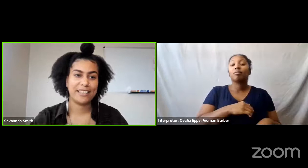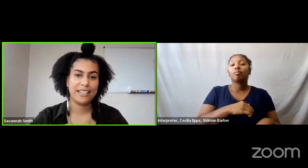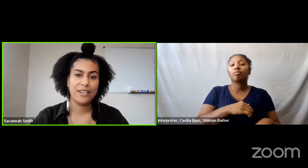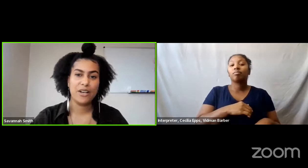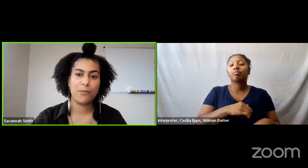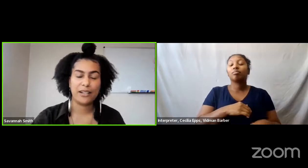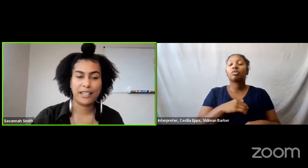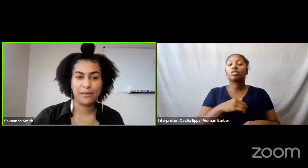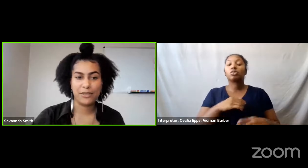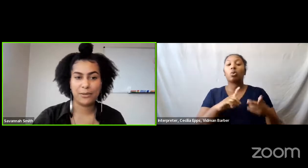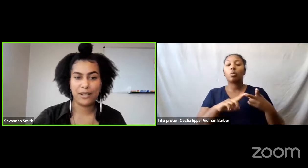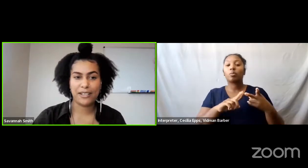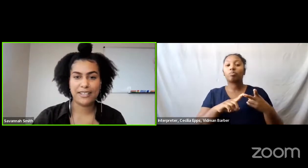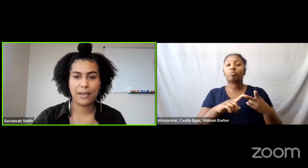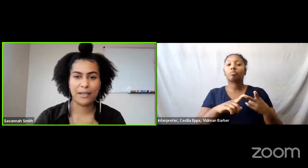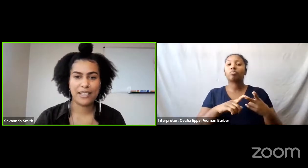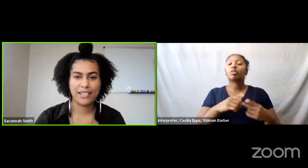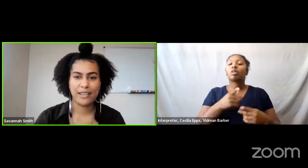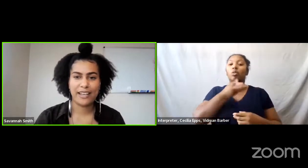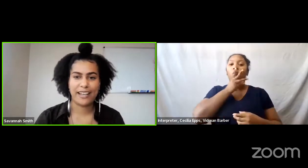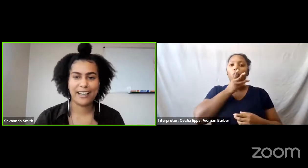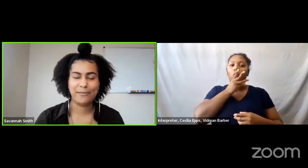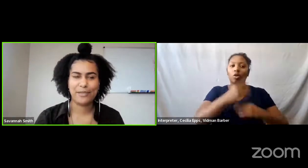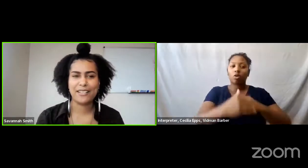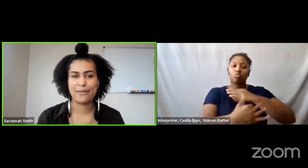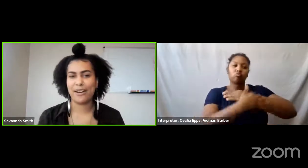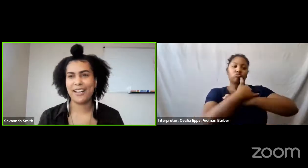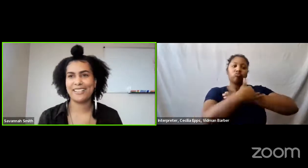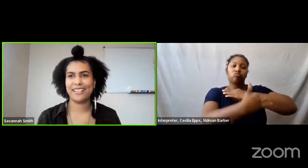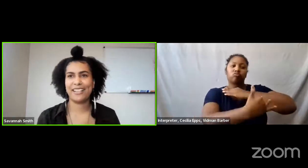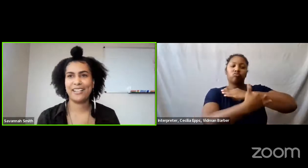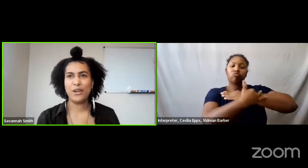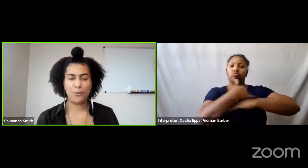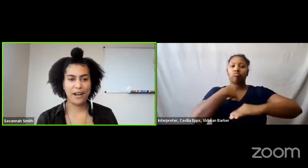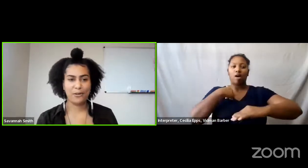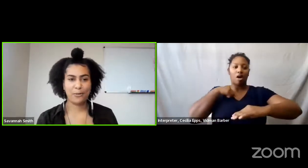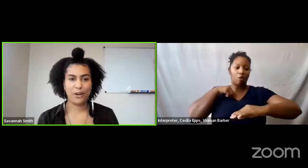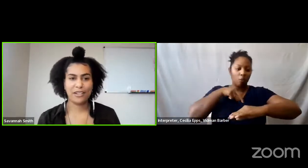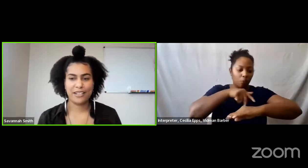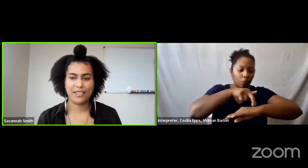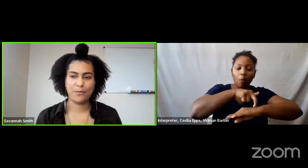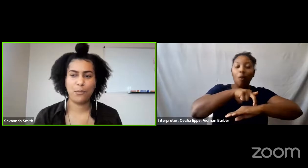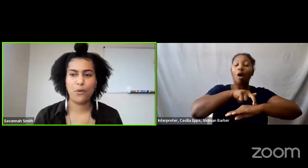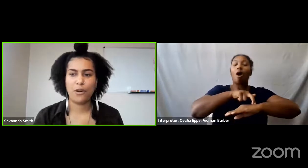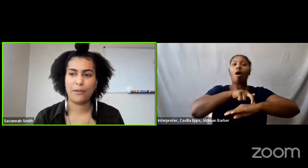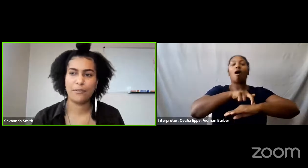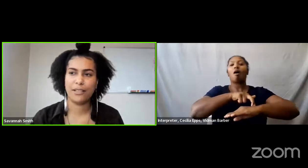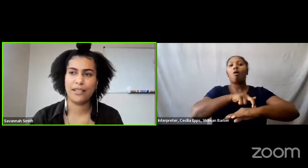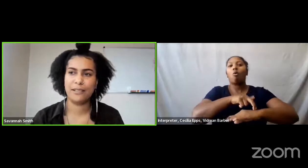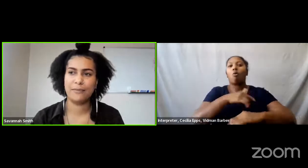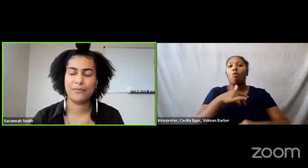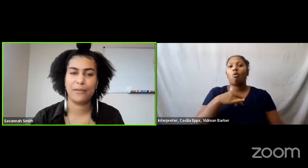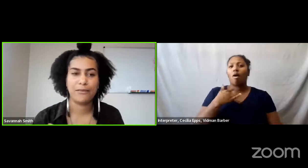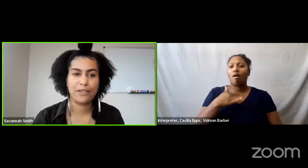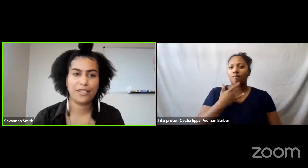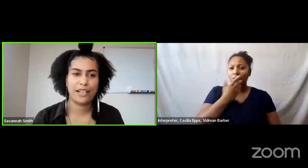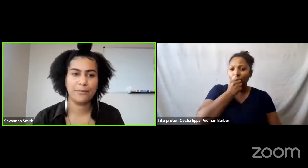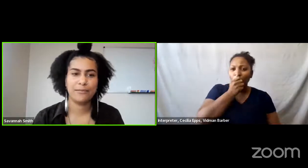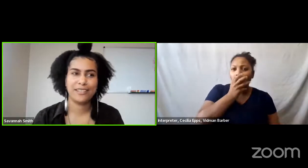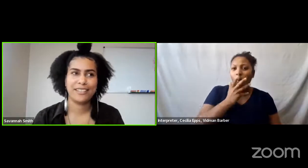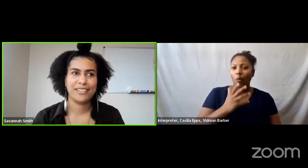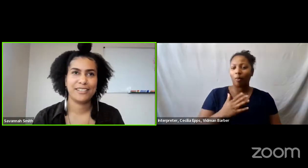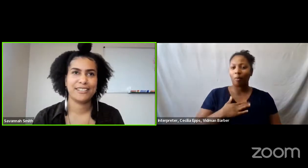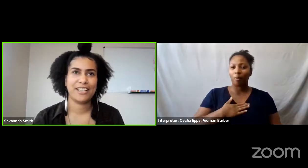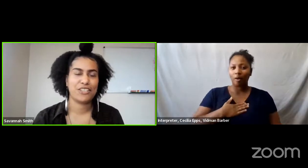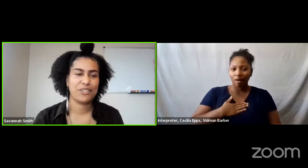me actually walking up to the water and stepping into it and being surprised that like, wow, the water is warm. My first